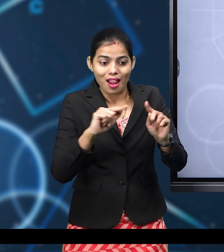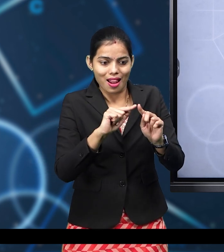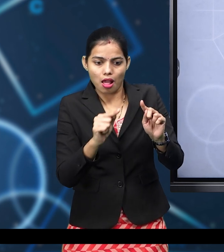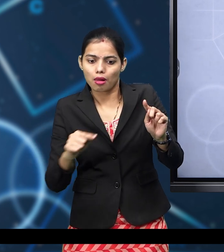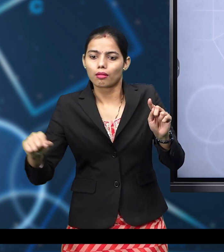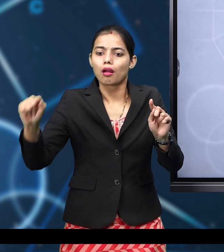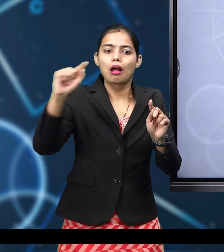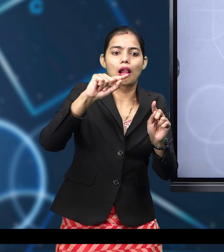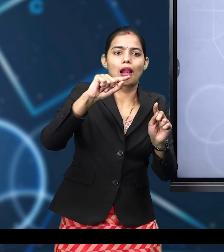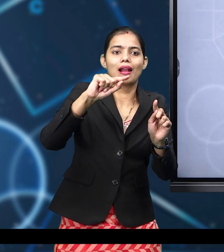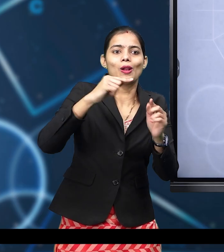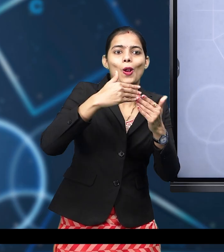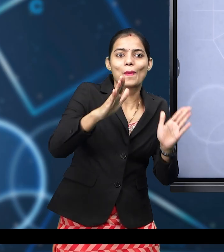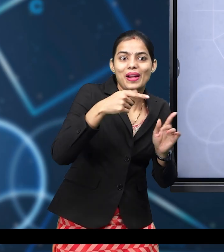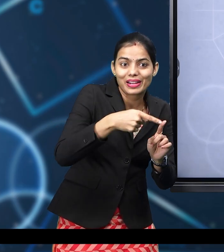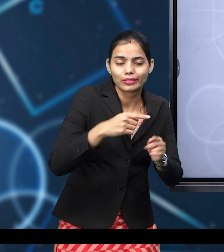open curve,